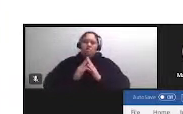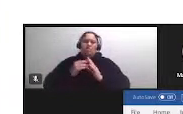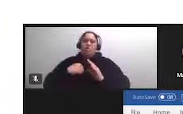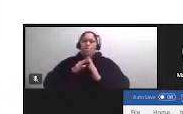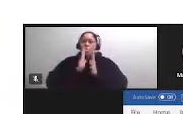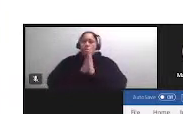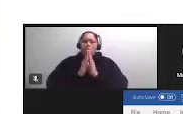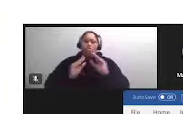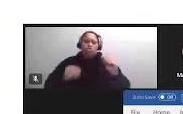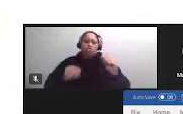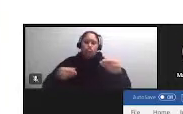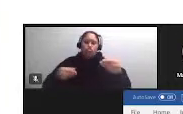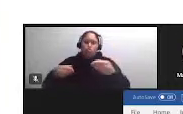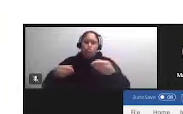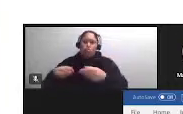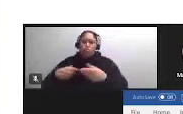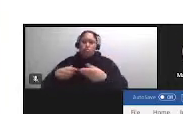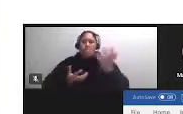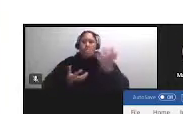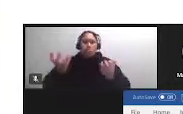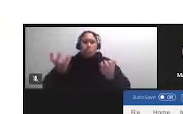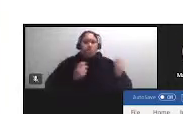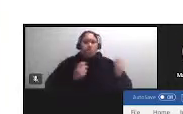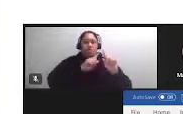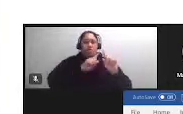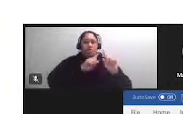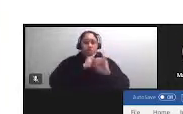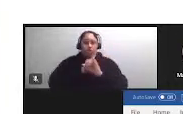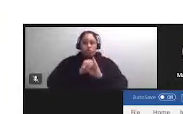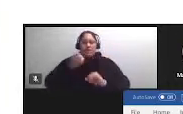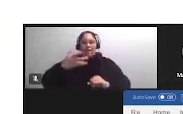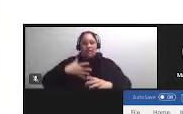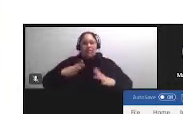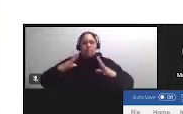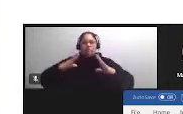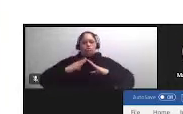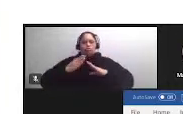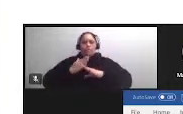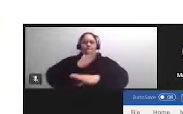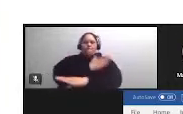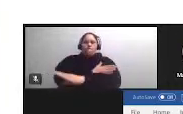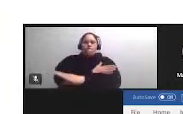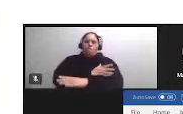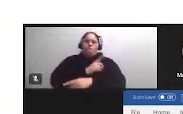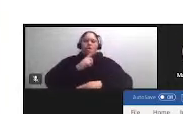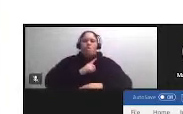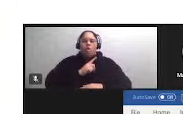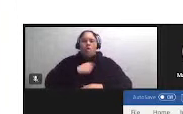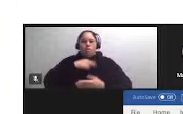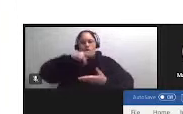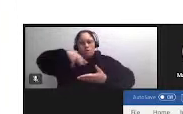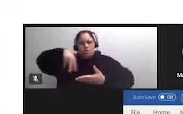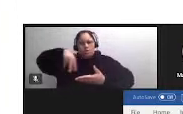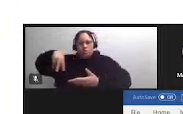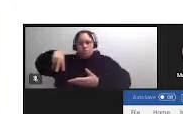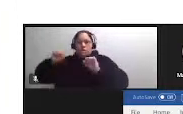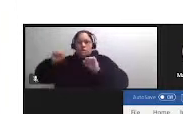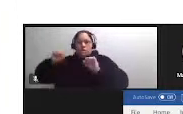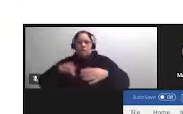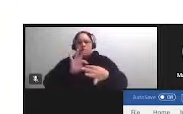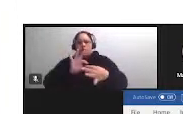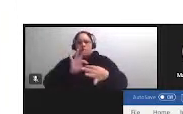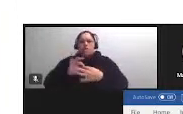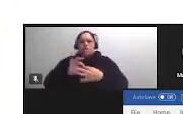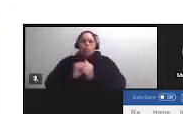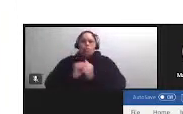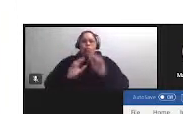get documents from the institution timeously, so that we're able to go through the documents and engage